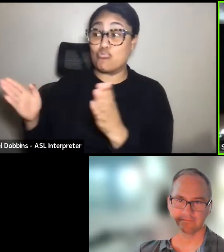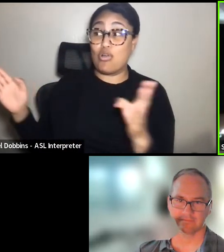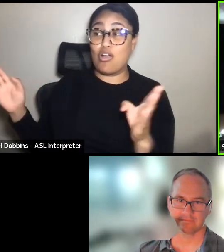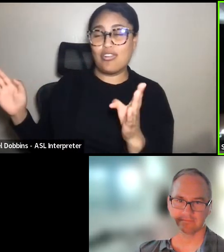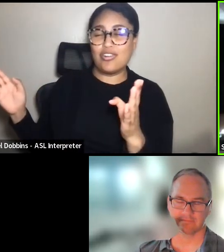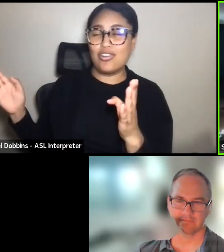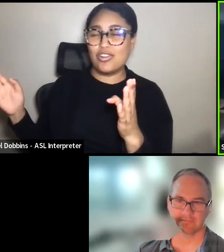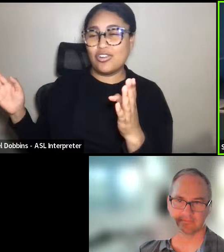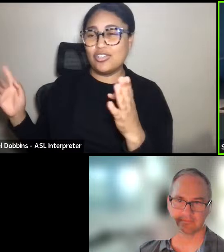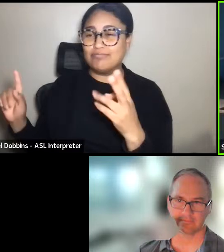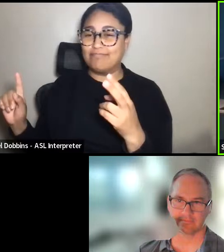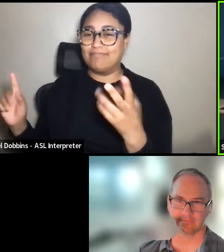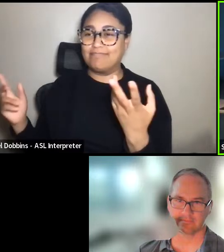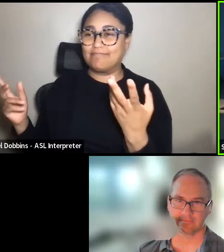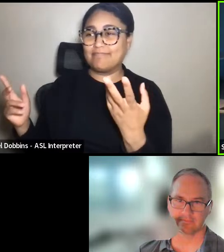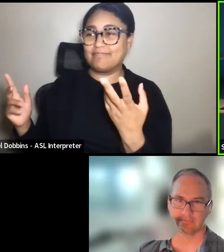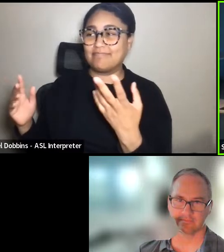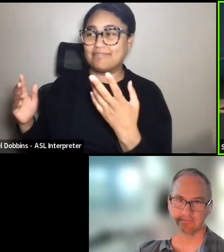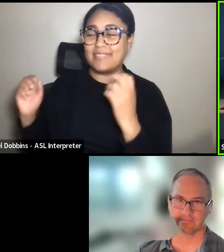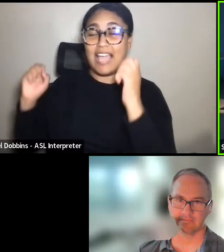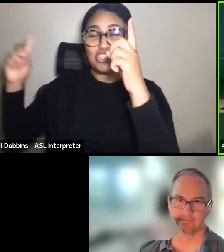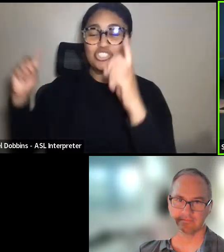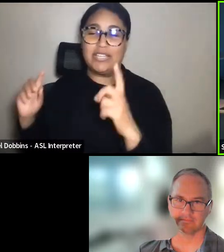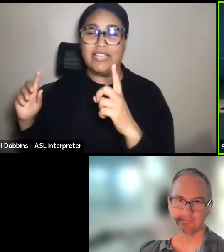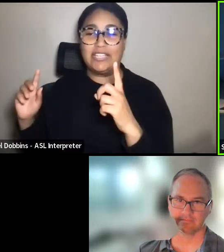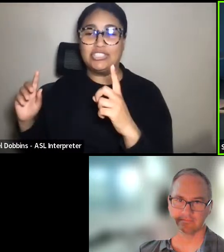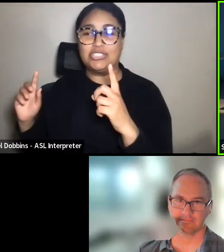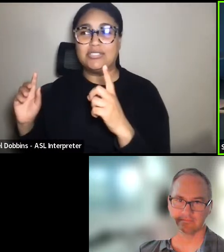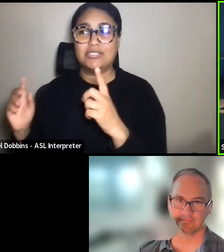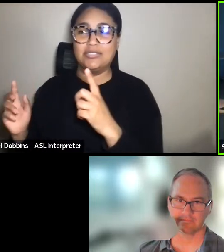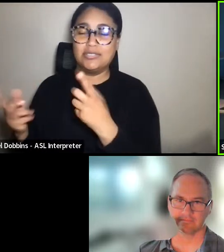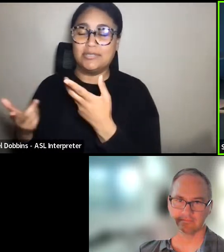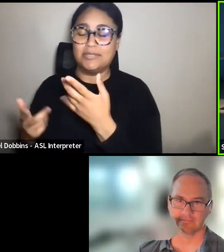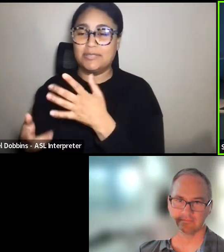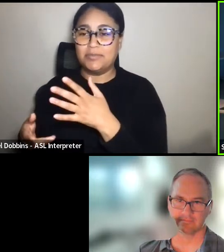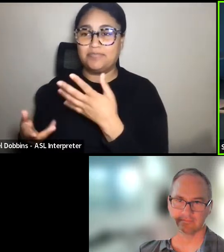to address academic integrity. I mean, we have some other ideas, but